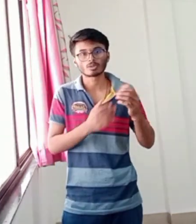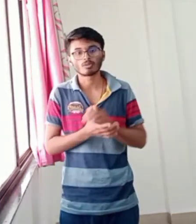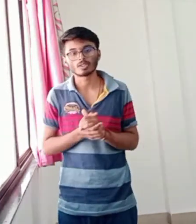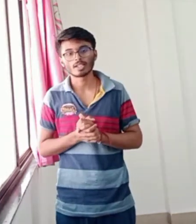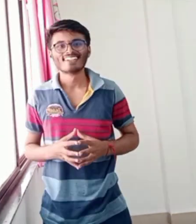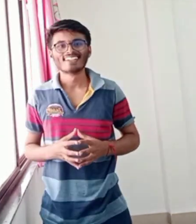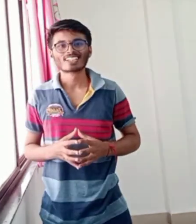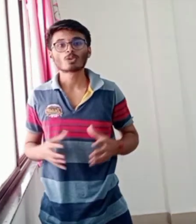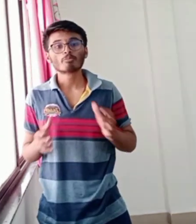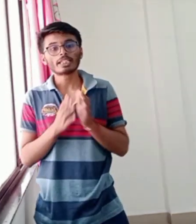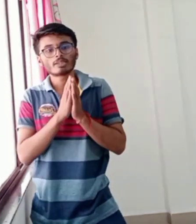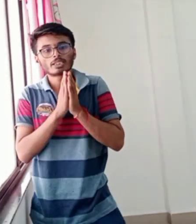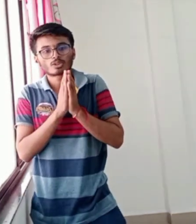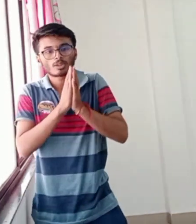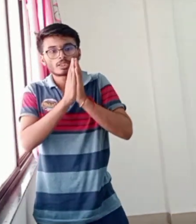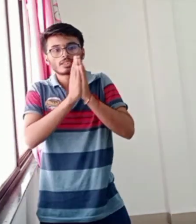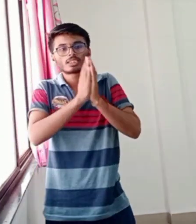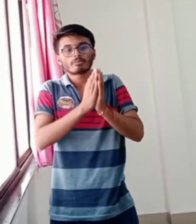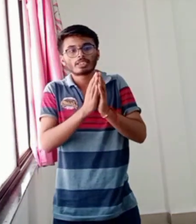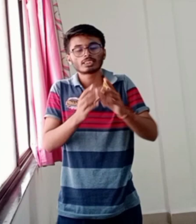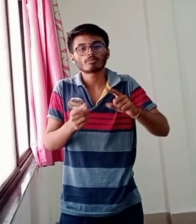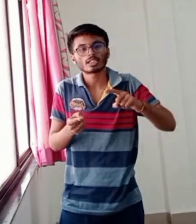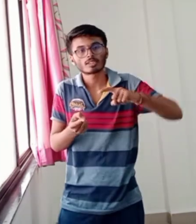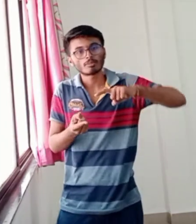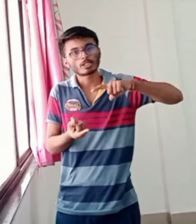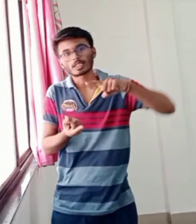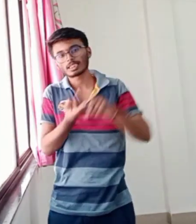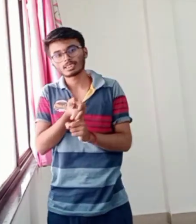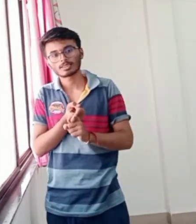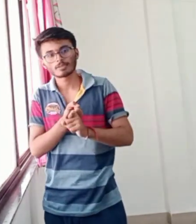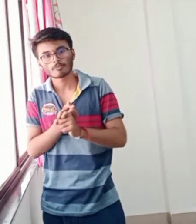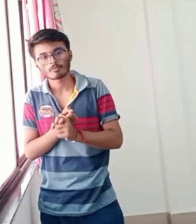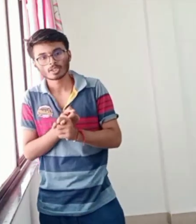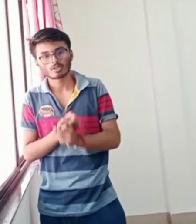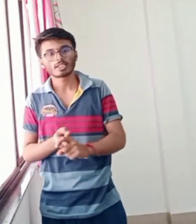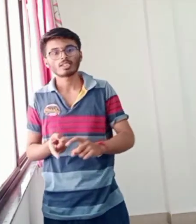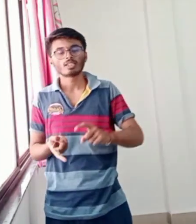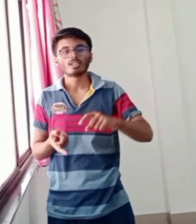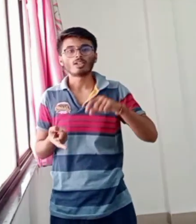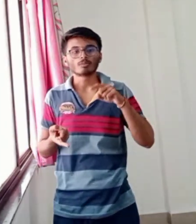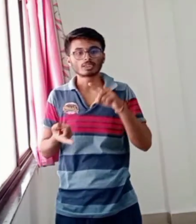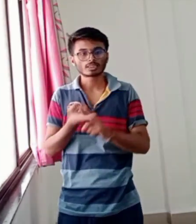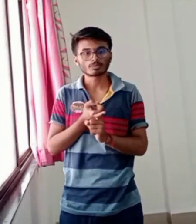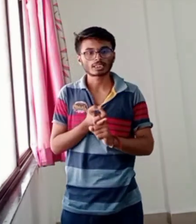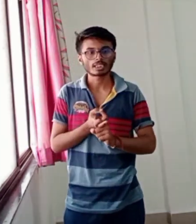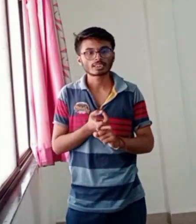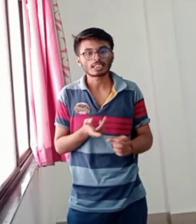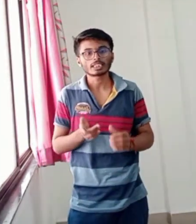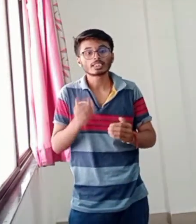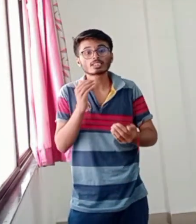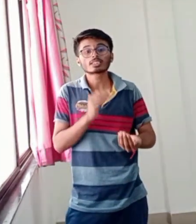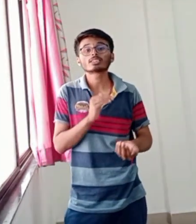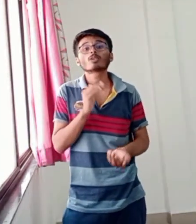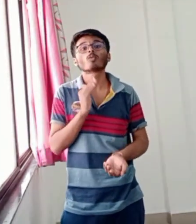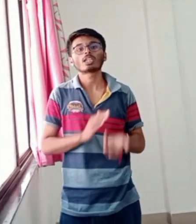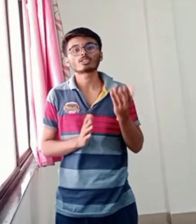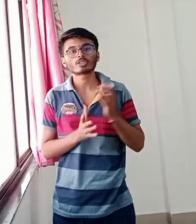body. So main definition of the enzyme are the biocatalyst, okay, of the substrate that increase the velocity of